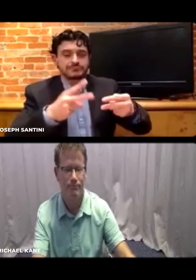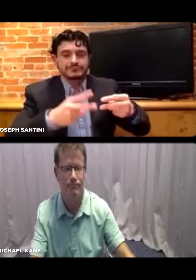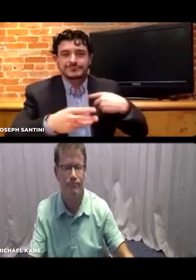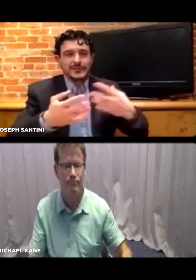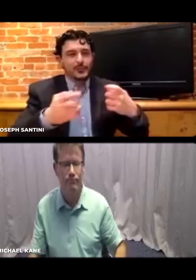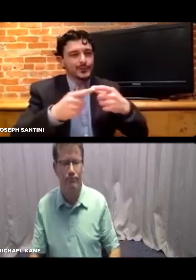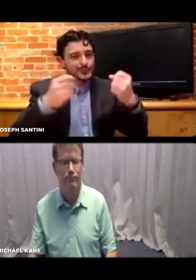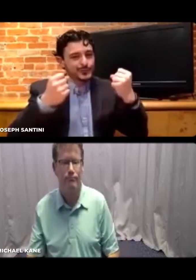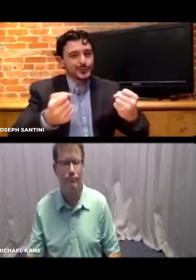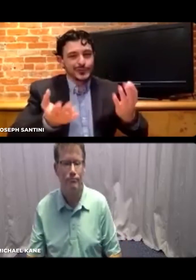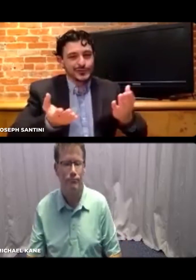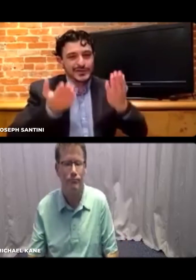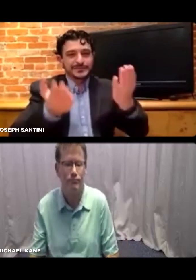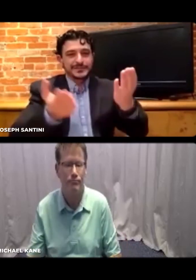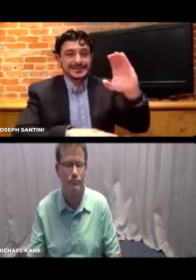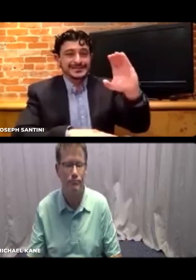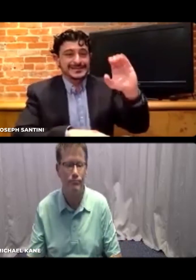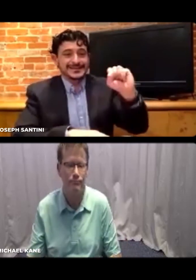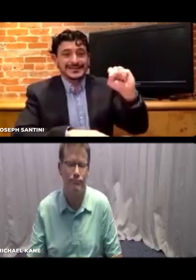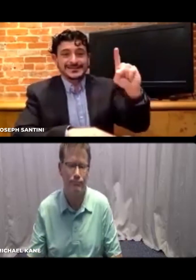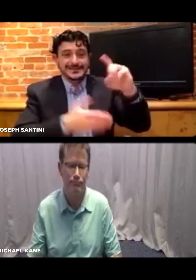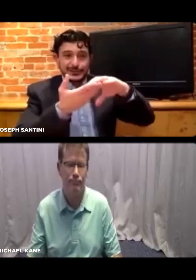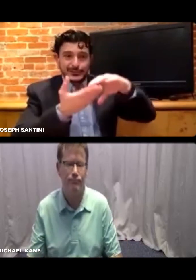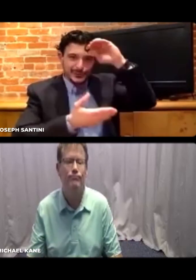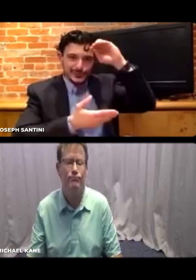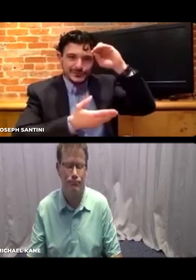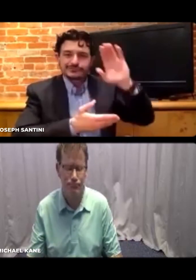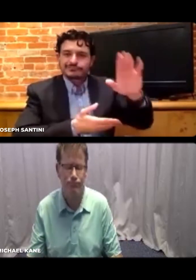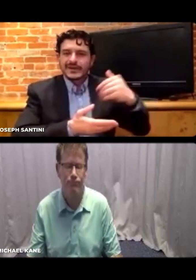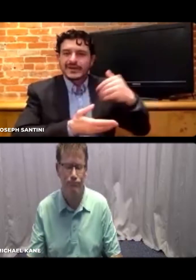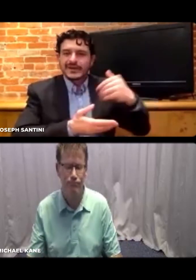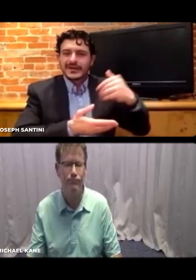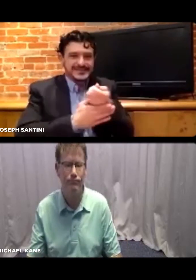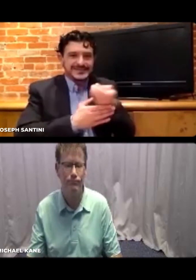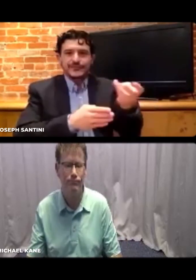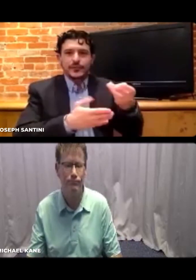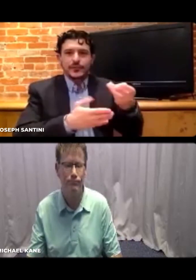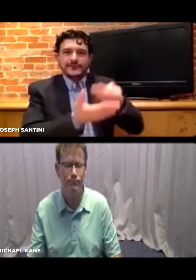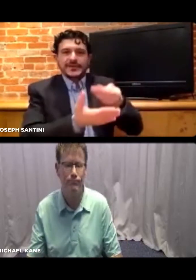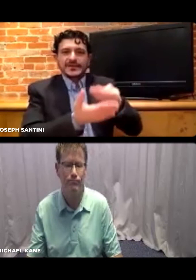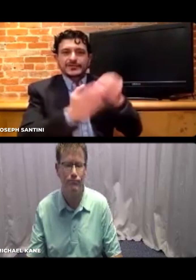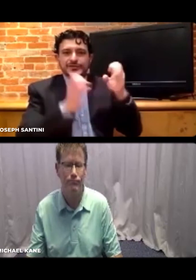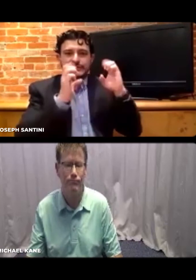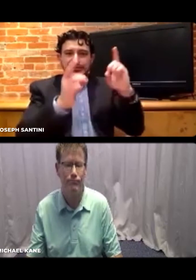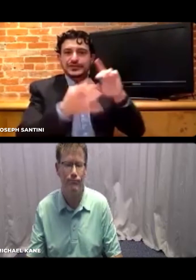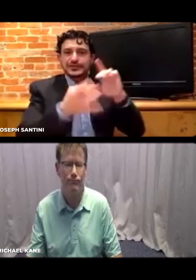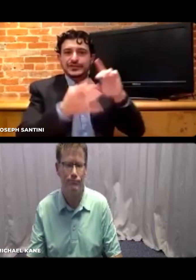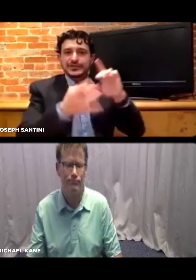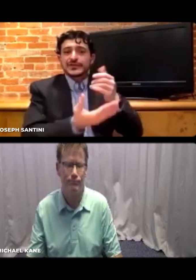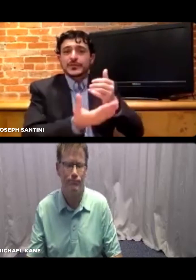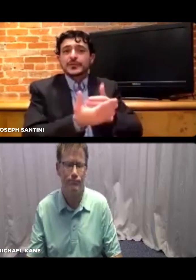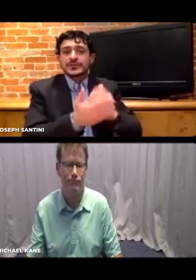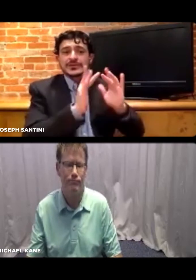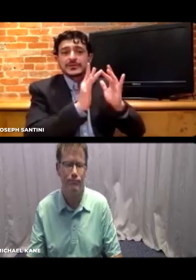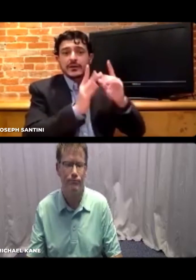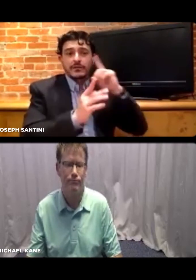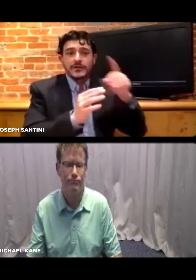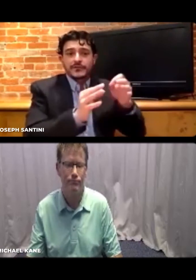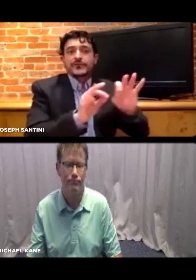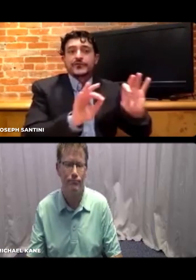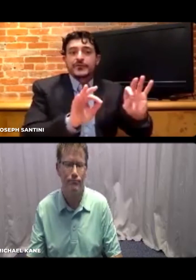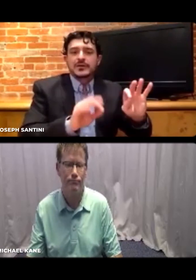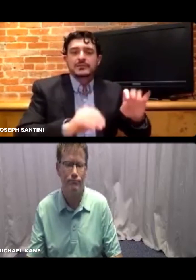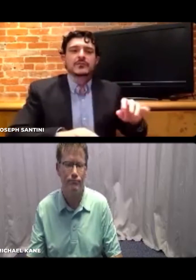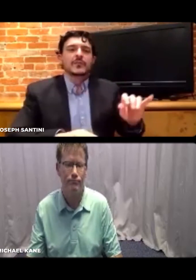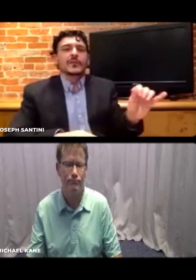ngpf.org website. Also, CSD Learns has received funding for developing online